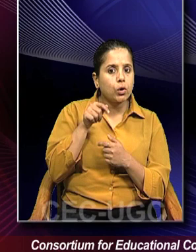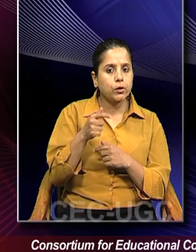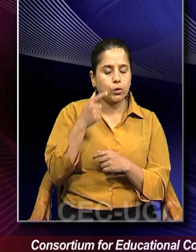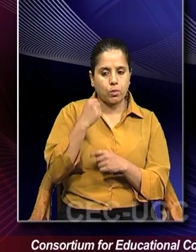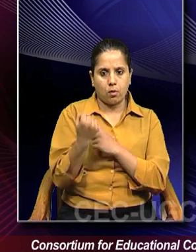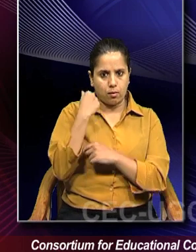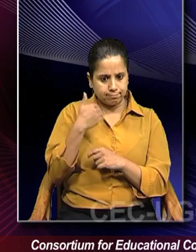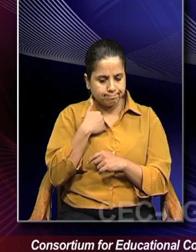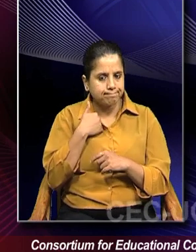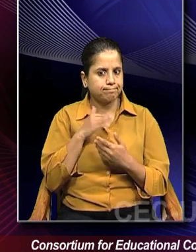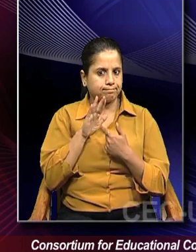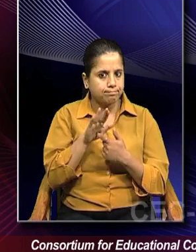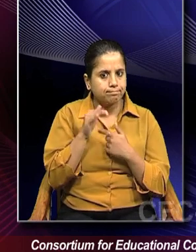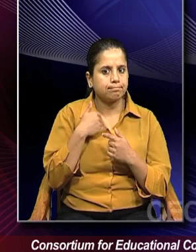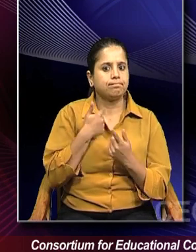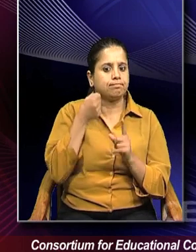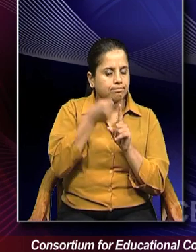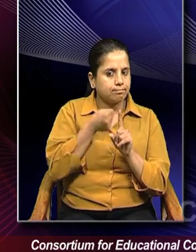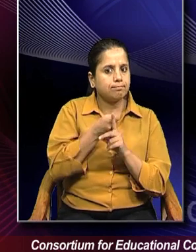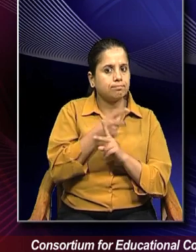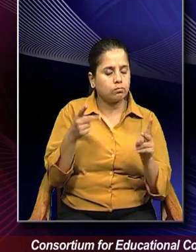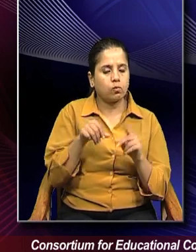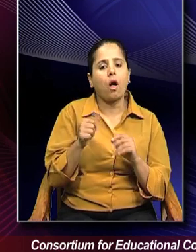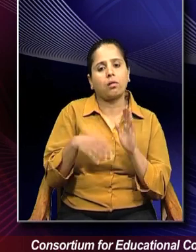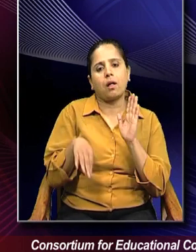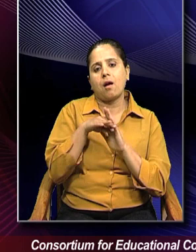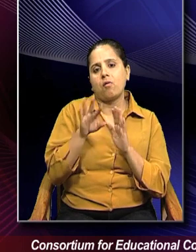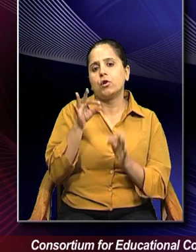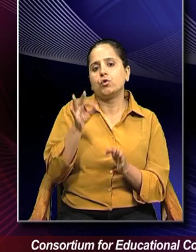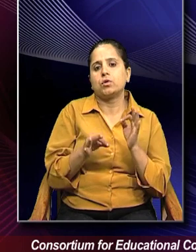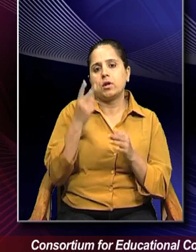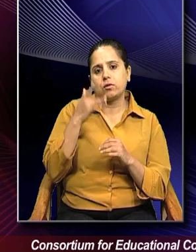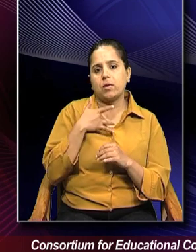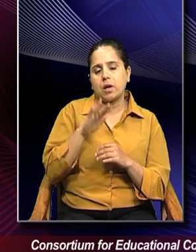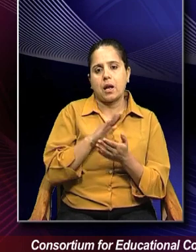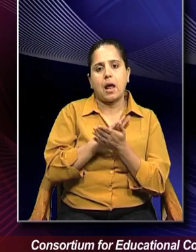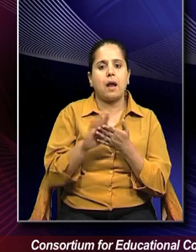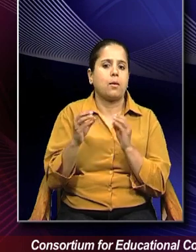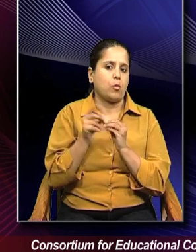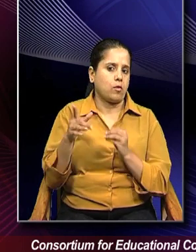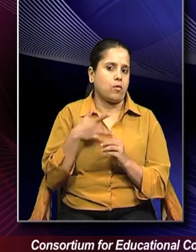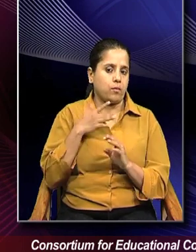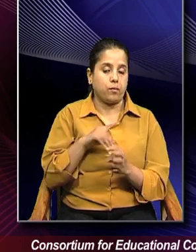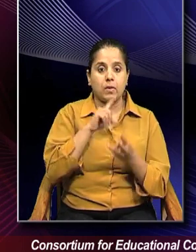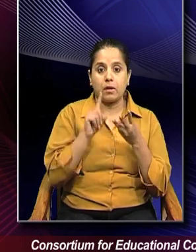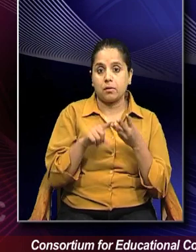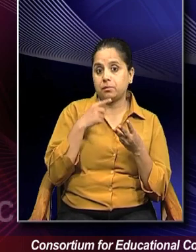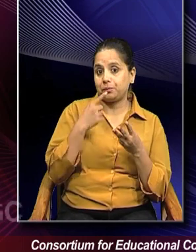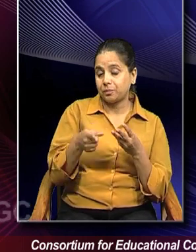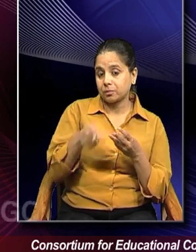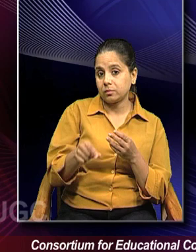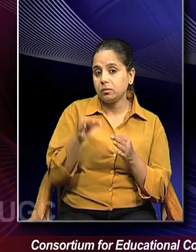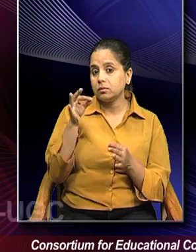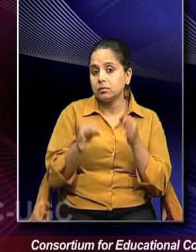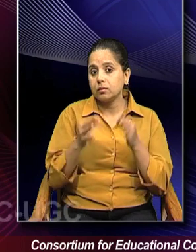Rights. So, that is another level of justice according to Hadley-Bull. The third level of